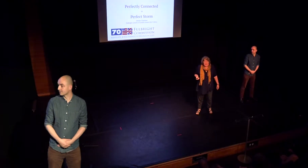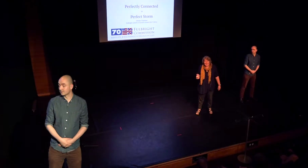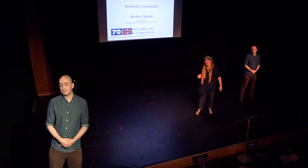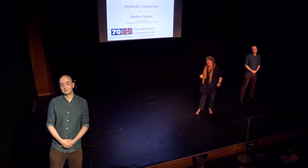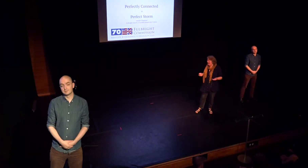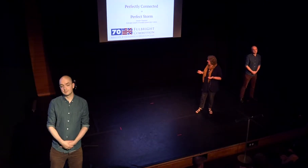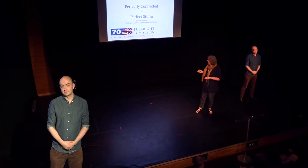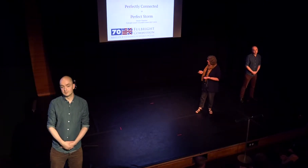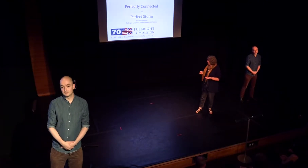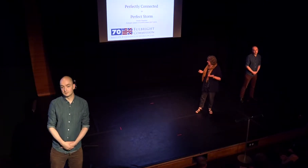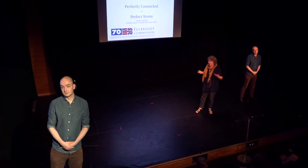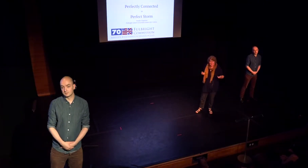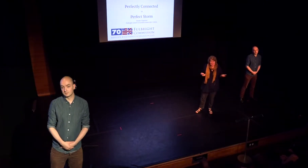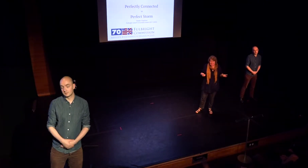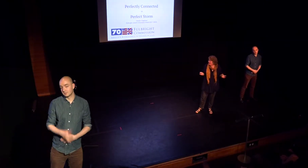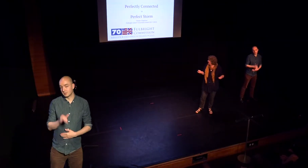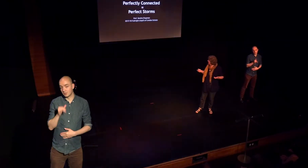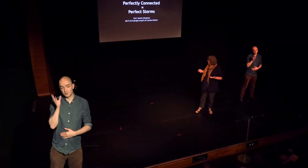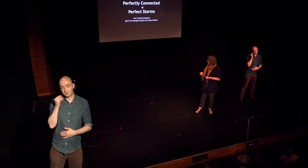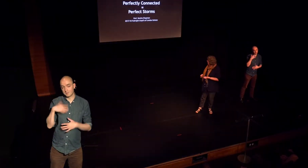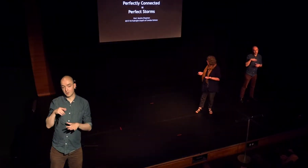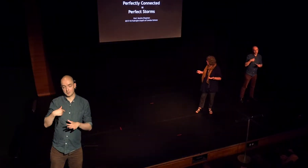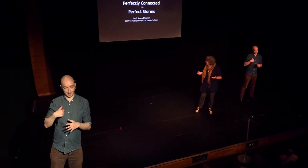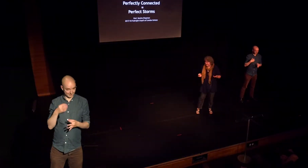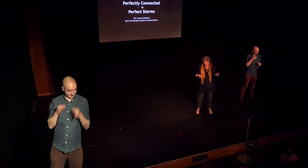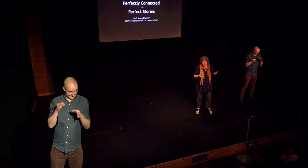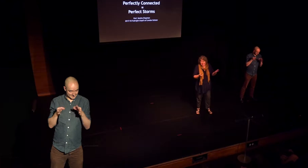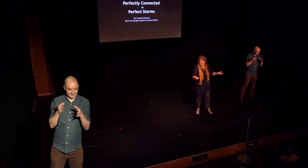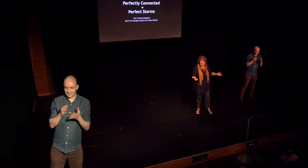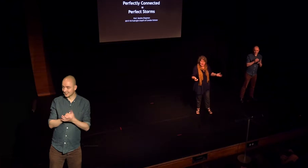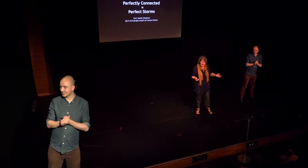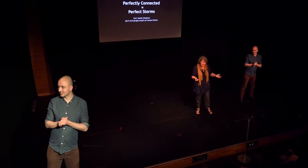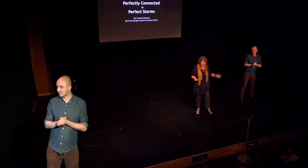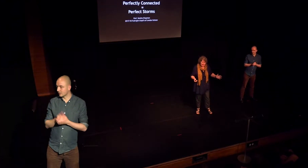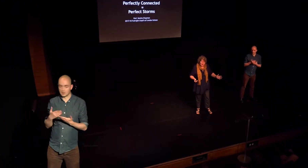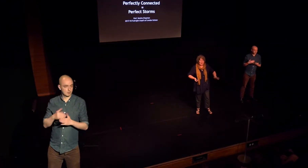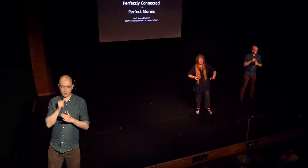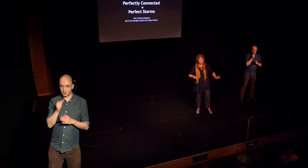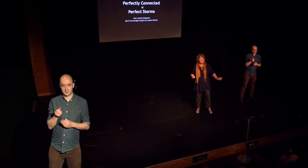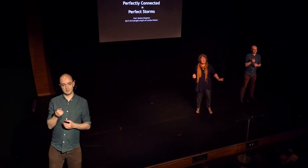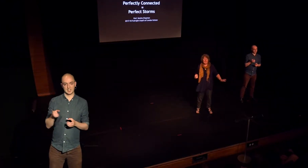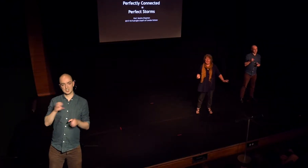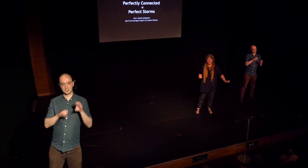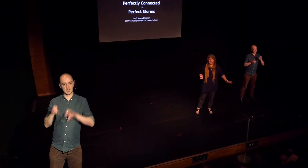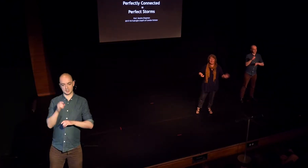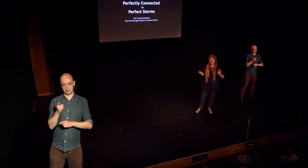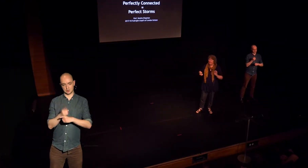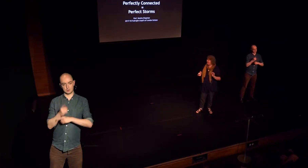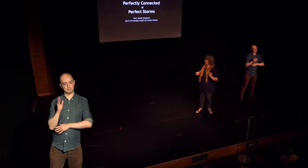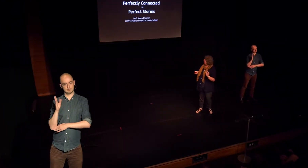Right, so as you may have heard, I'm a physicist, okay? I'm not going to give a physics talk, don't worry. There will not be a test at the